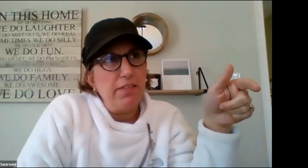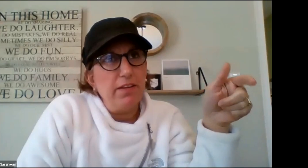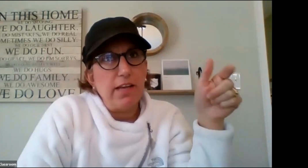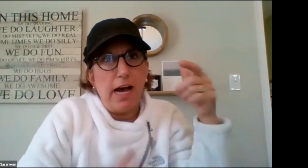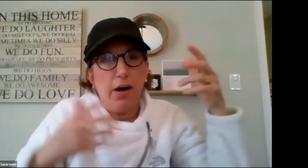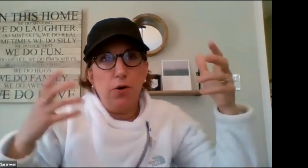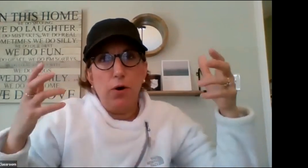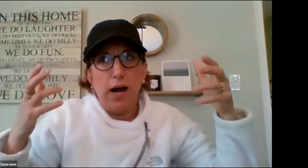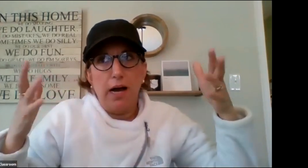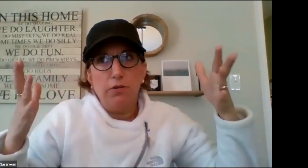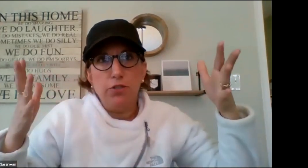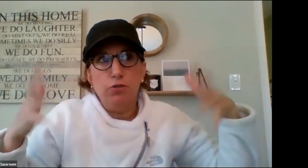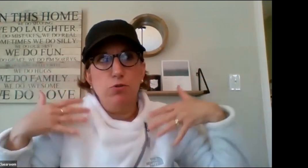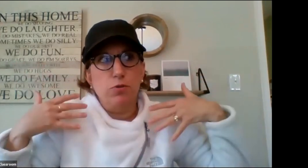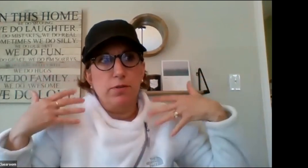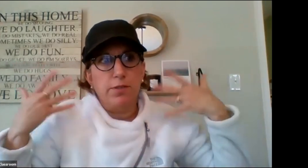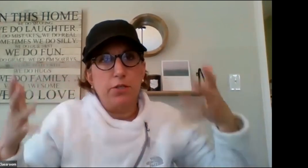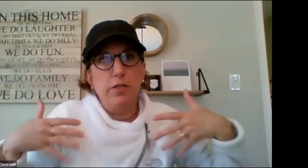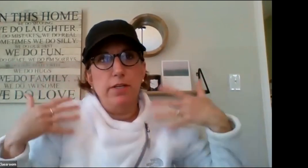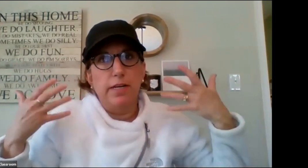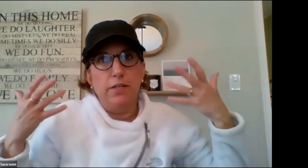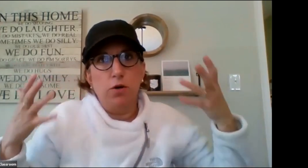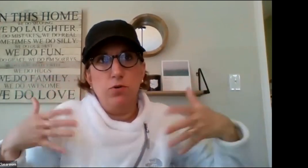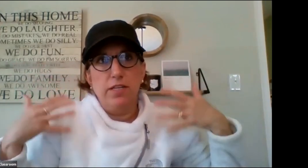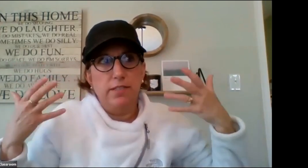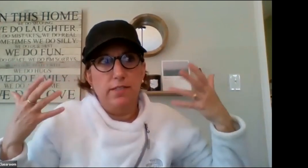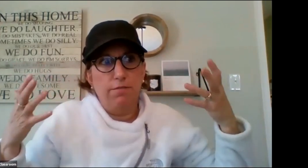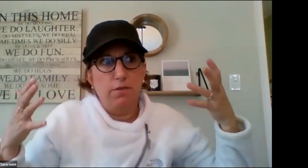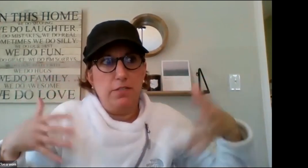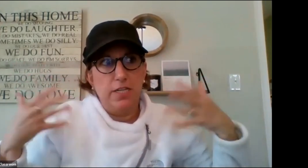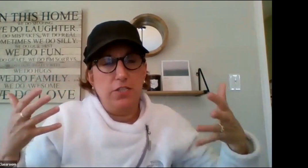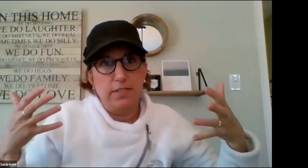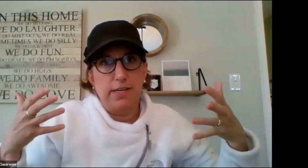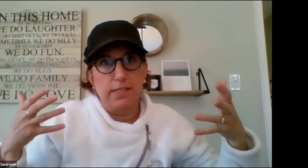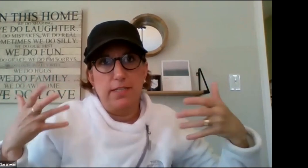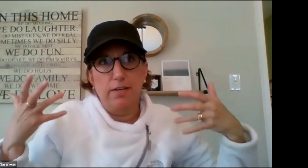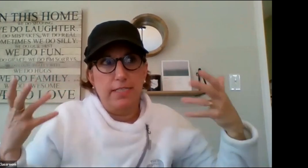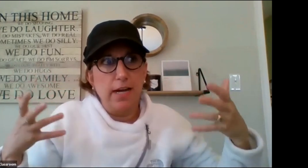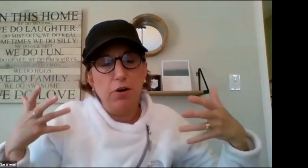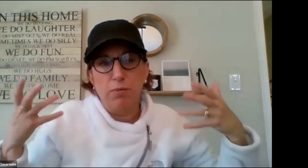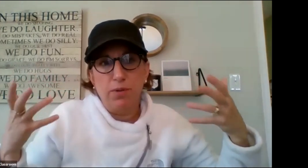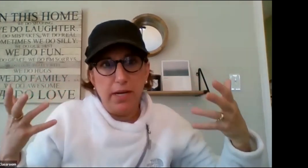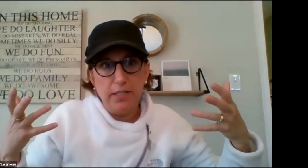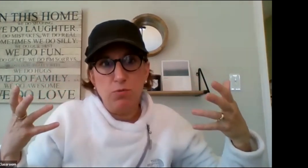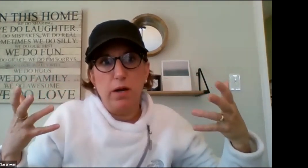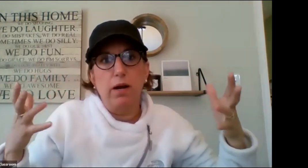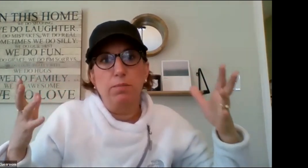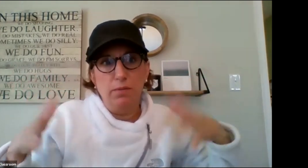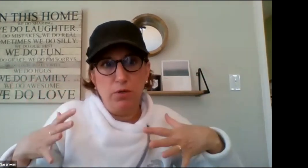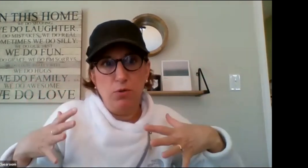Beth, is how do you learn and know these differentiations? Like, is there a site or a place where people who